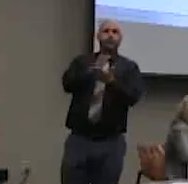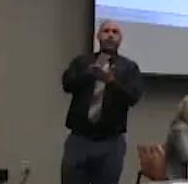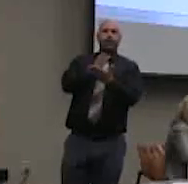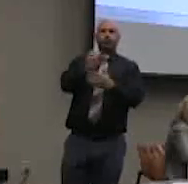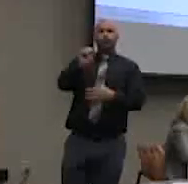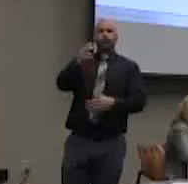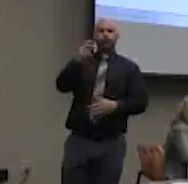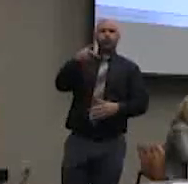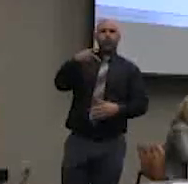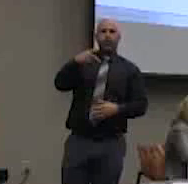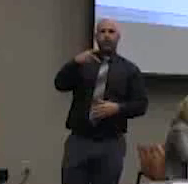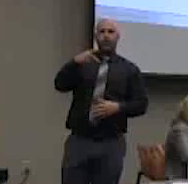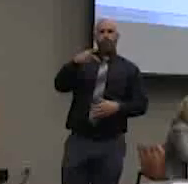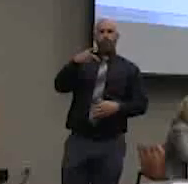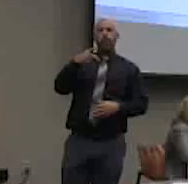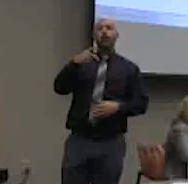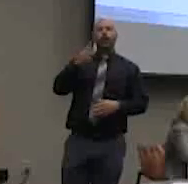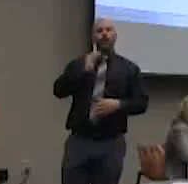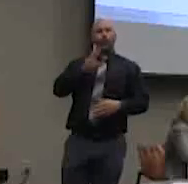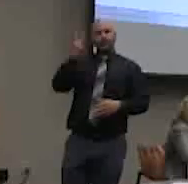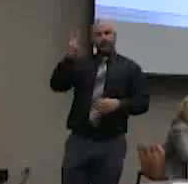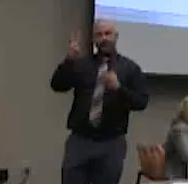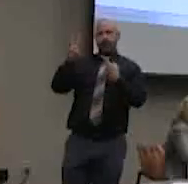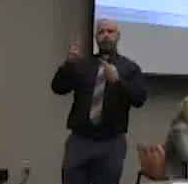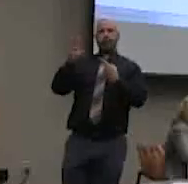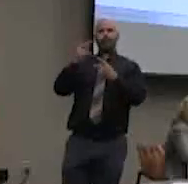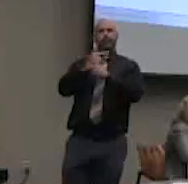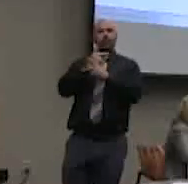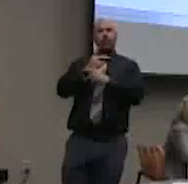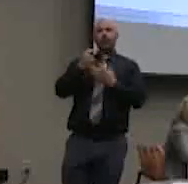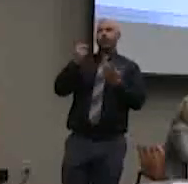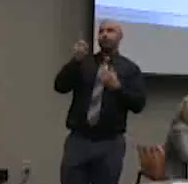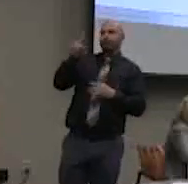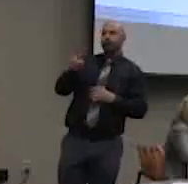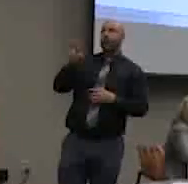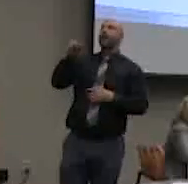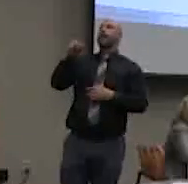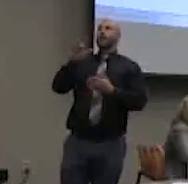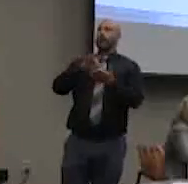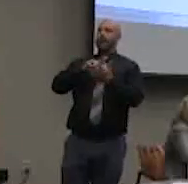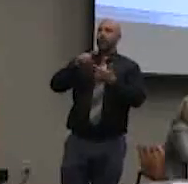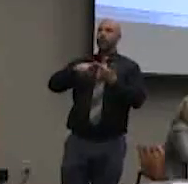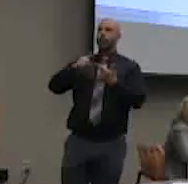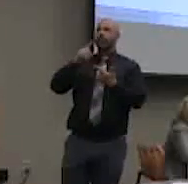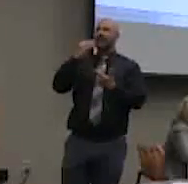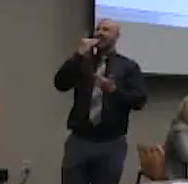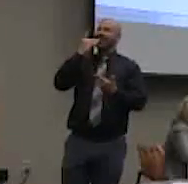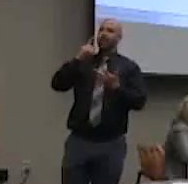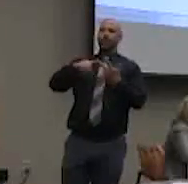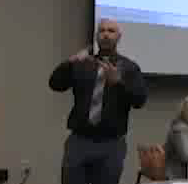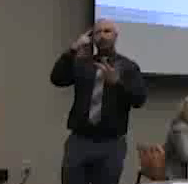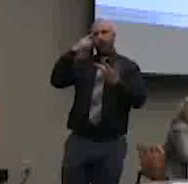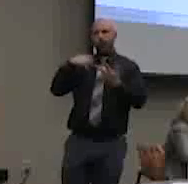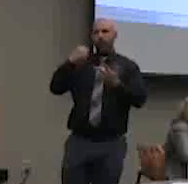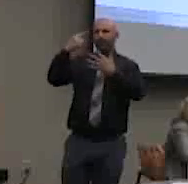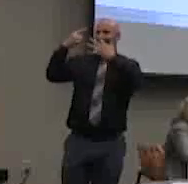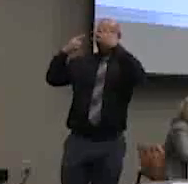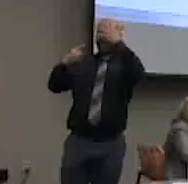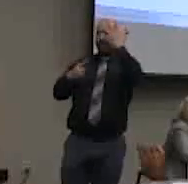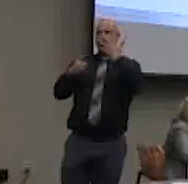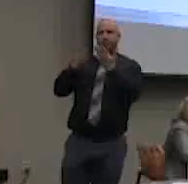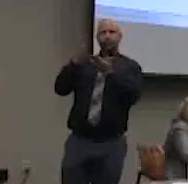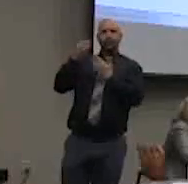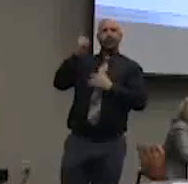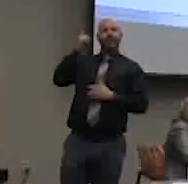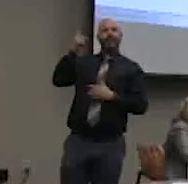find information about medical, dental, mental health, all of those things. So we envision this